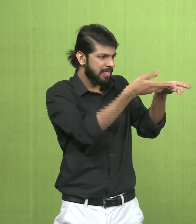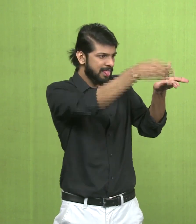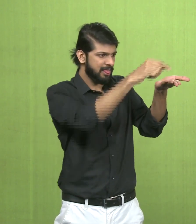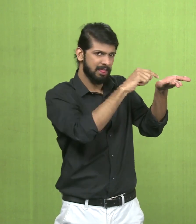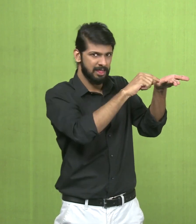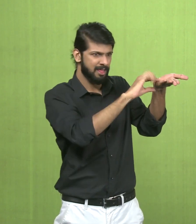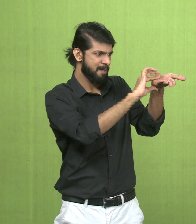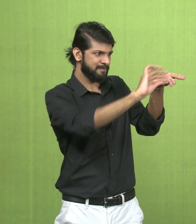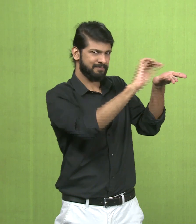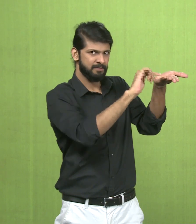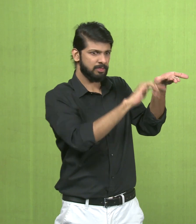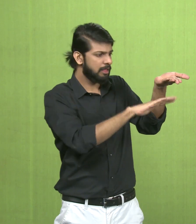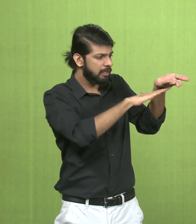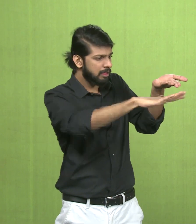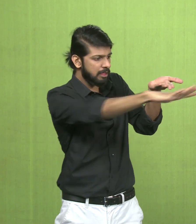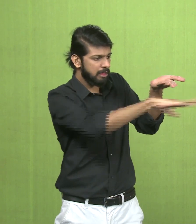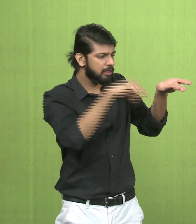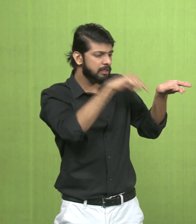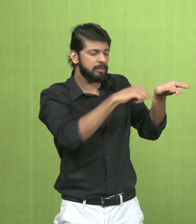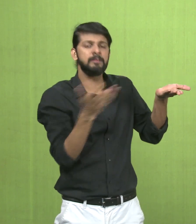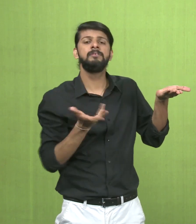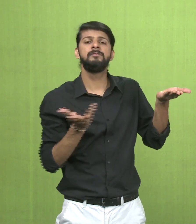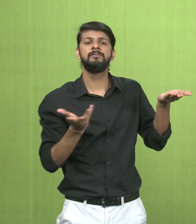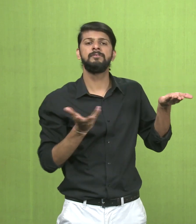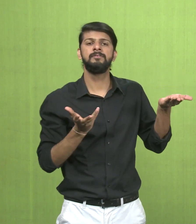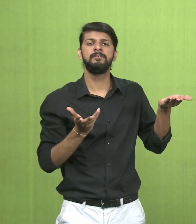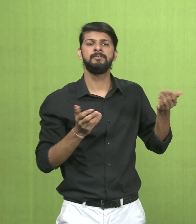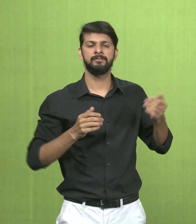What is the fruit plate placed on?